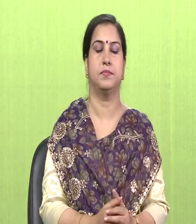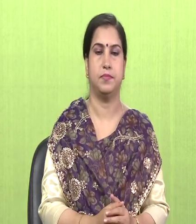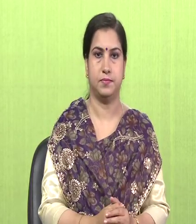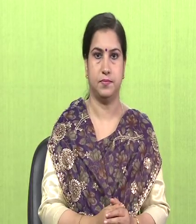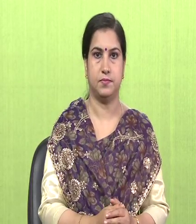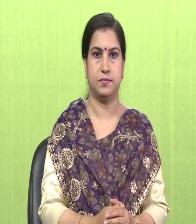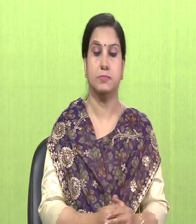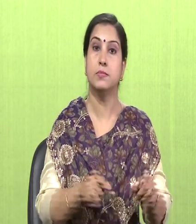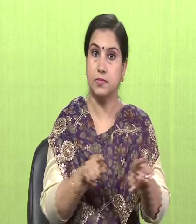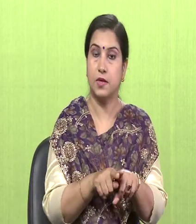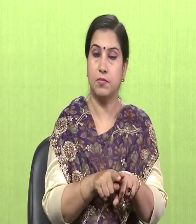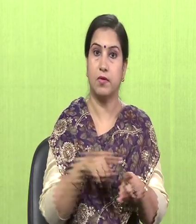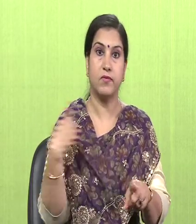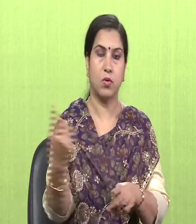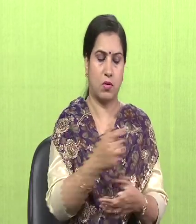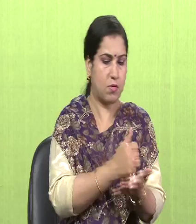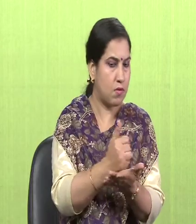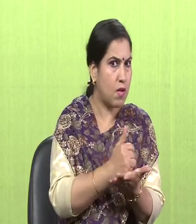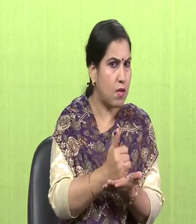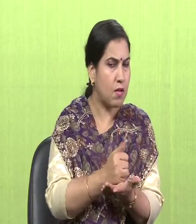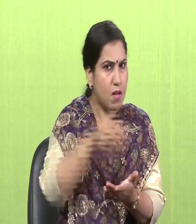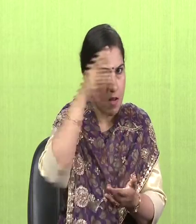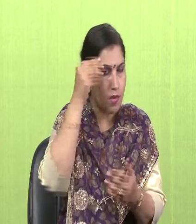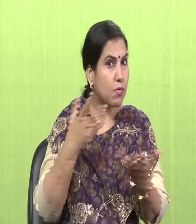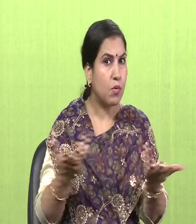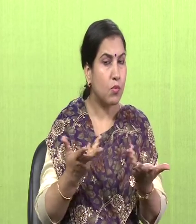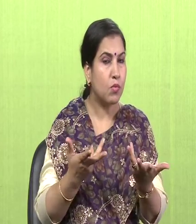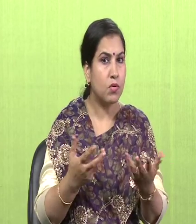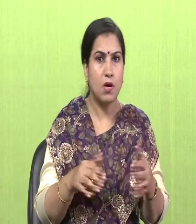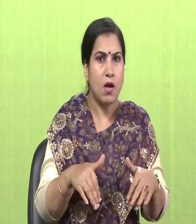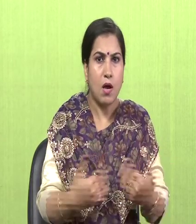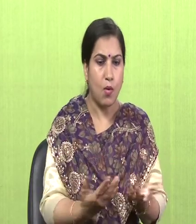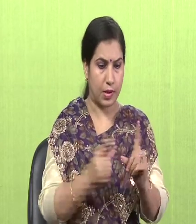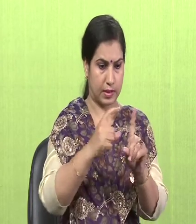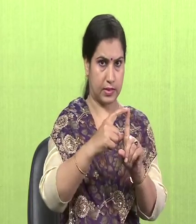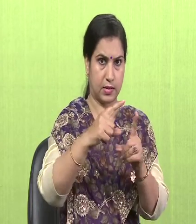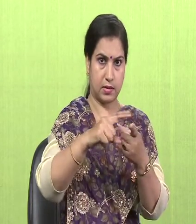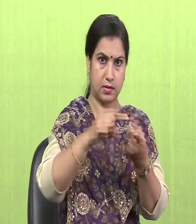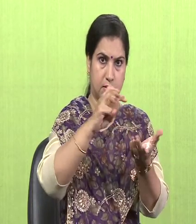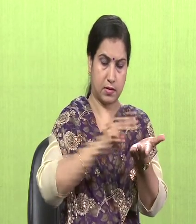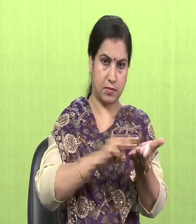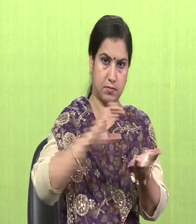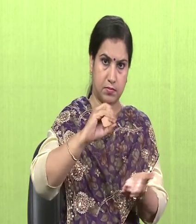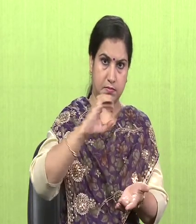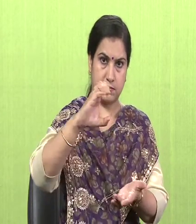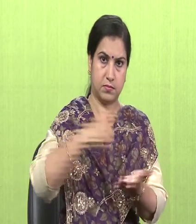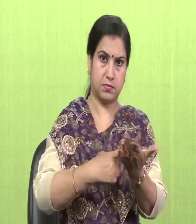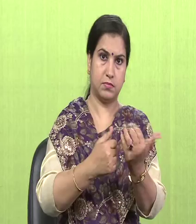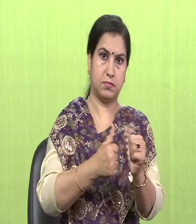We will try to learn about the development of democracy in India